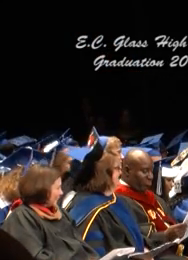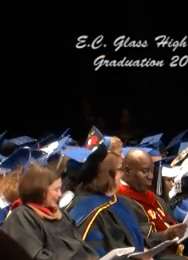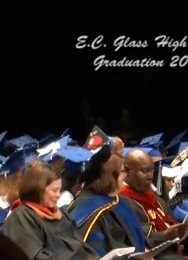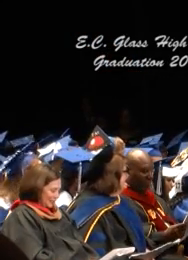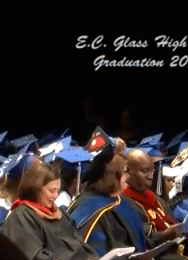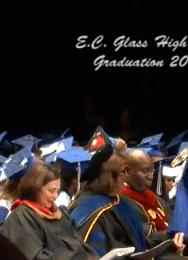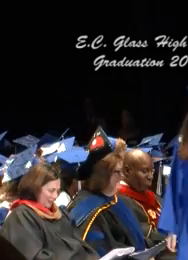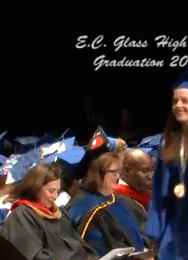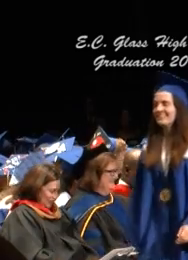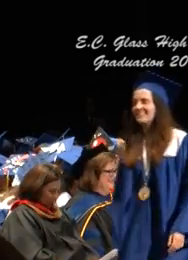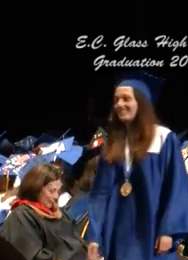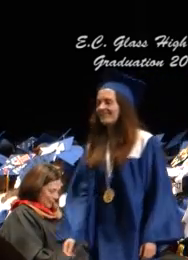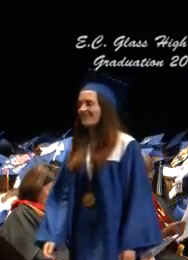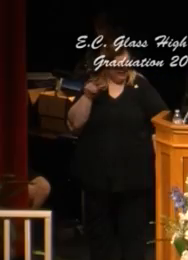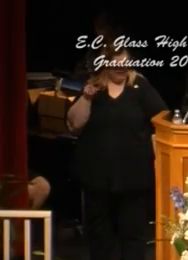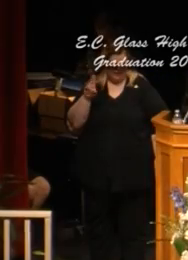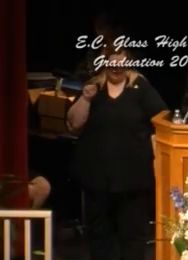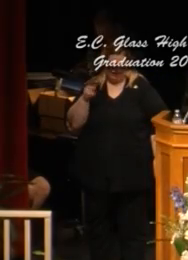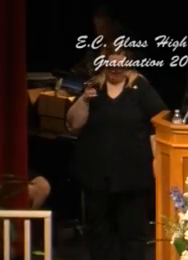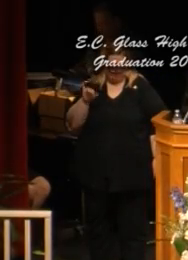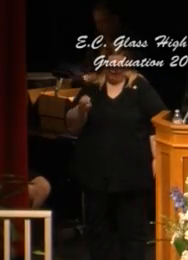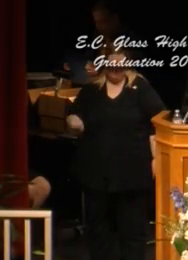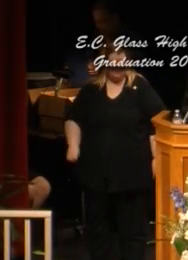Mary Catherine Guthrie.